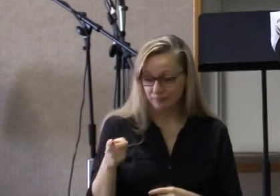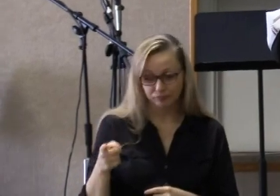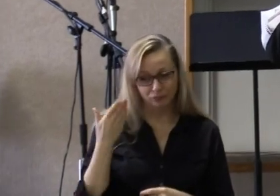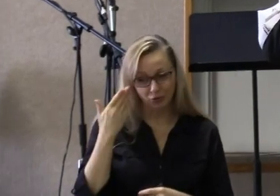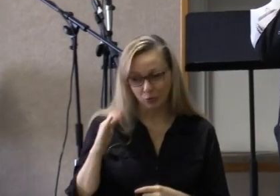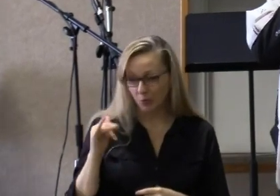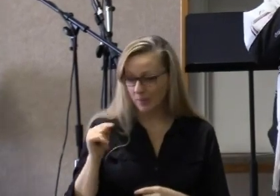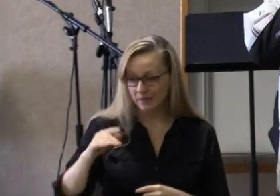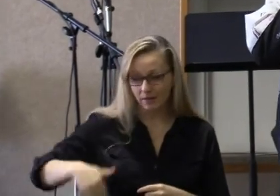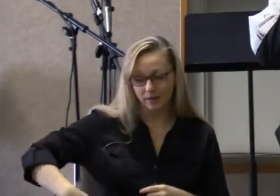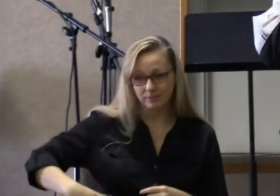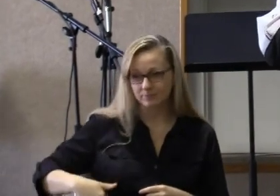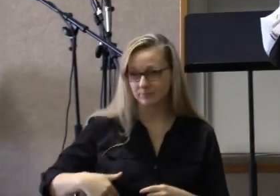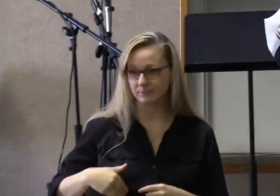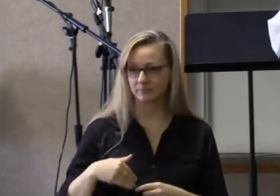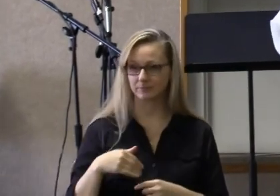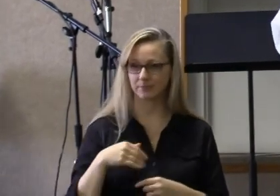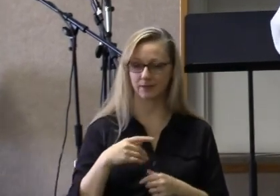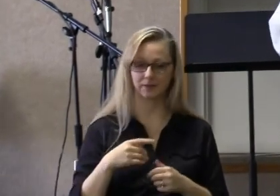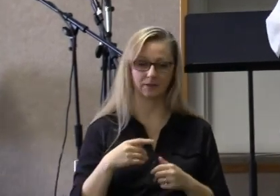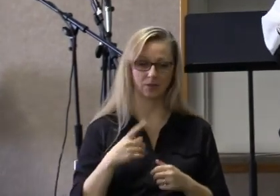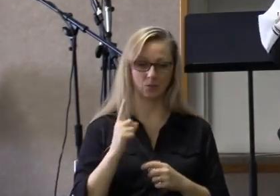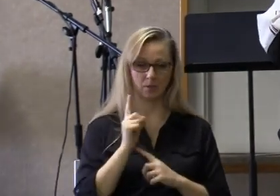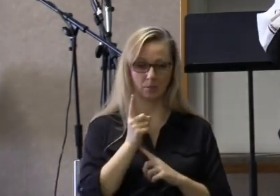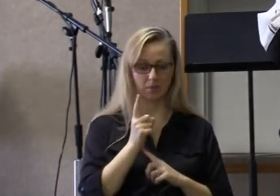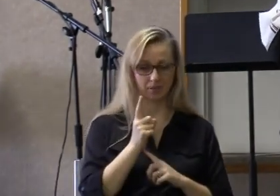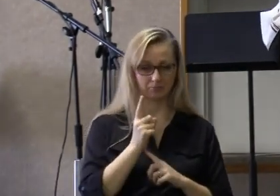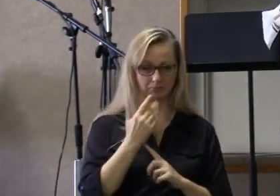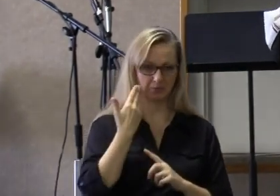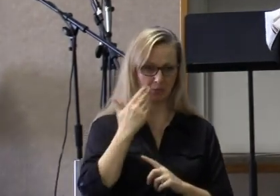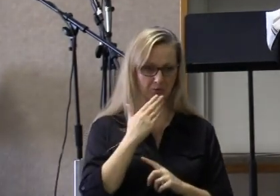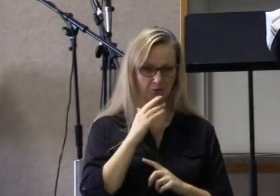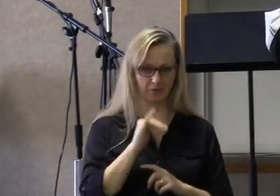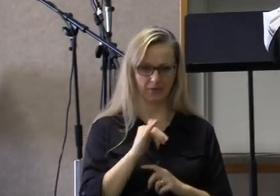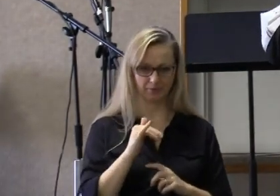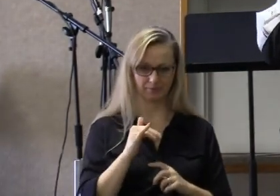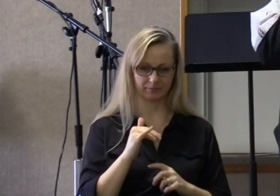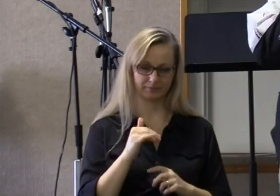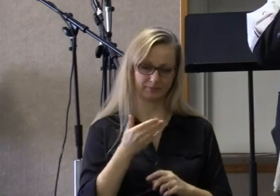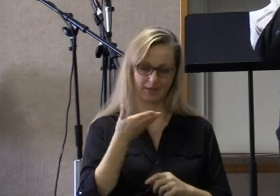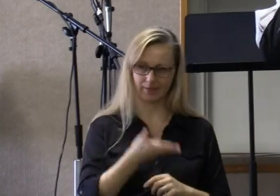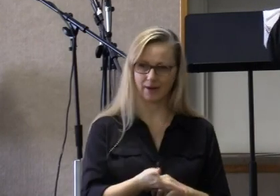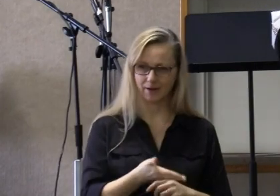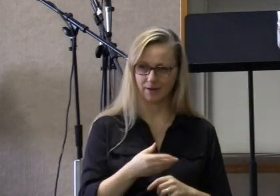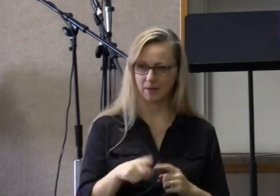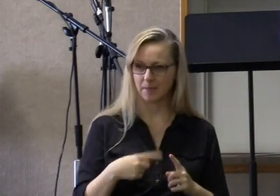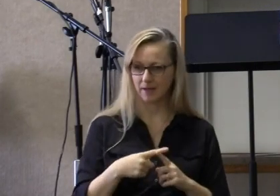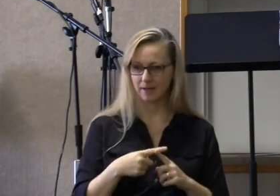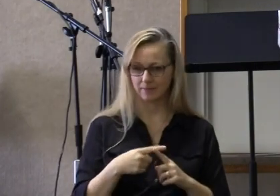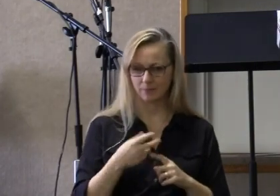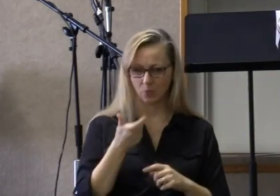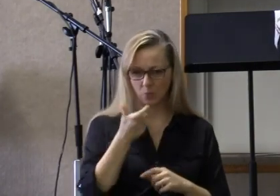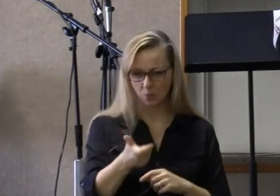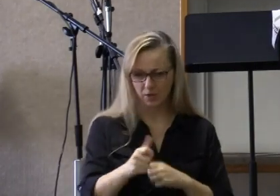it exists, and the next moment we desire it and may even come to believe that we can't live without